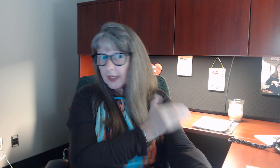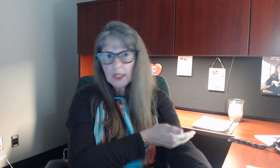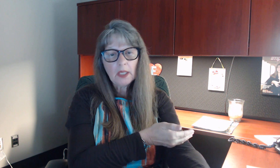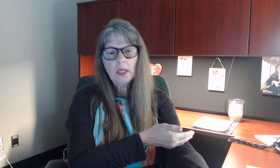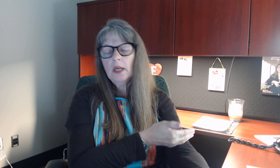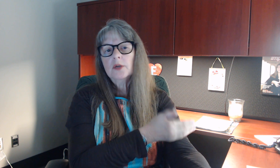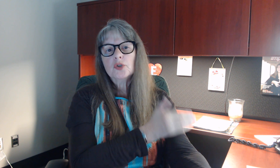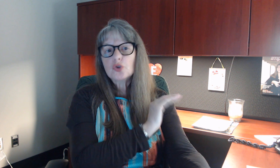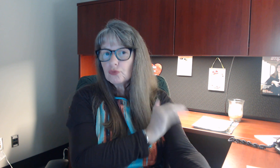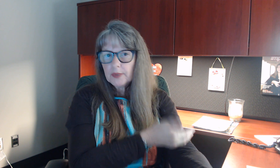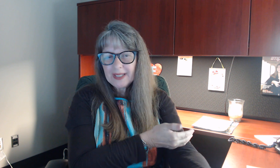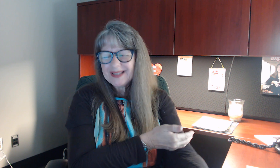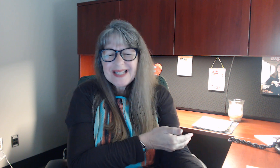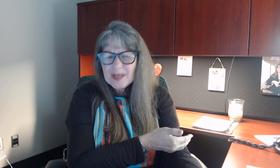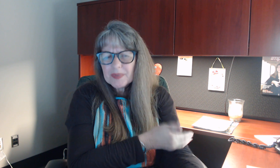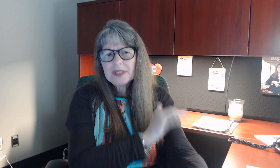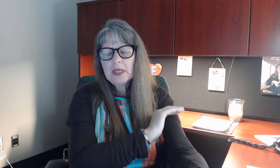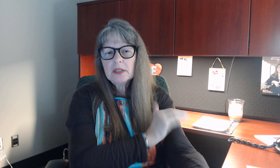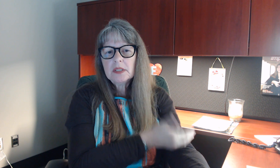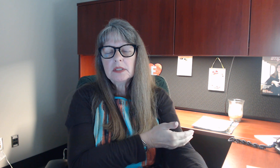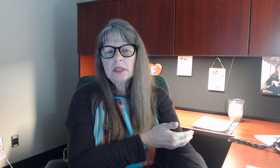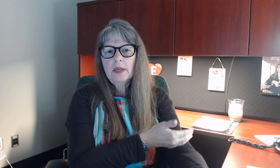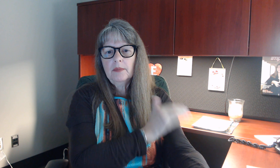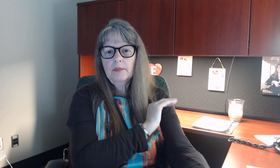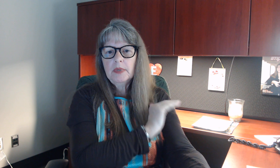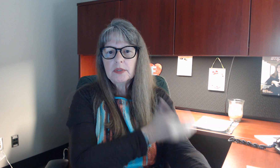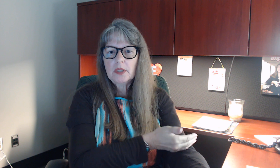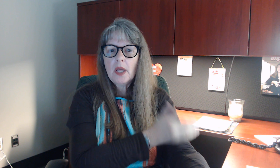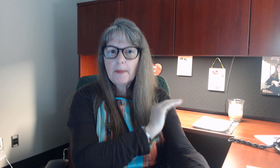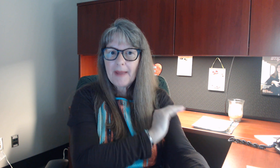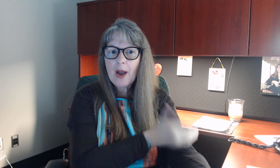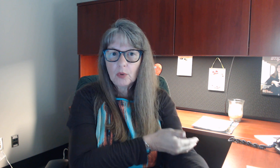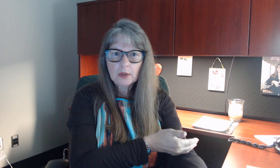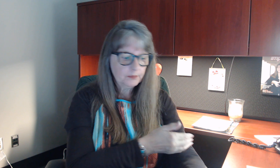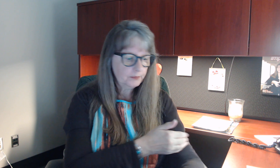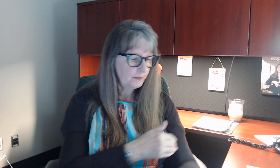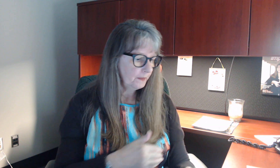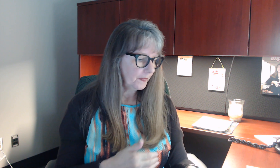authority, strength, in some senses, it's a lot of power.